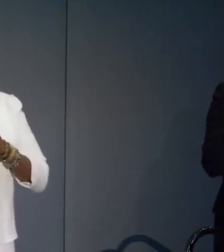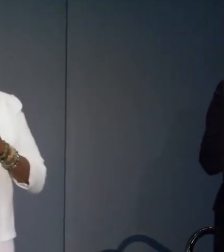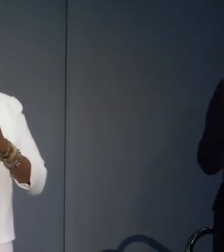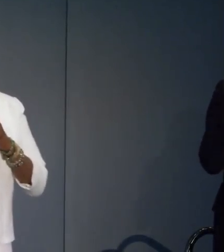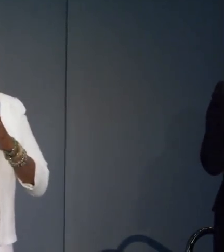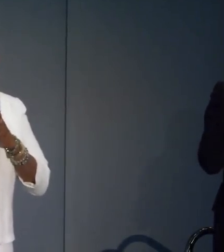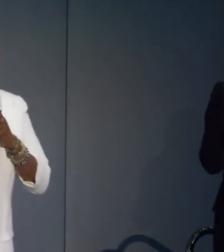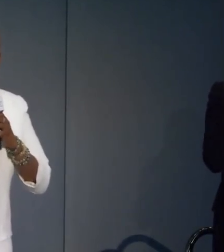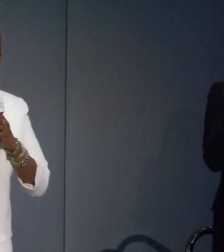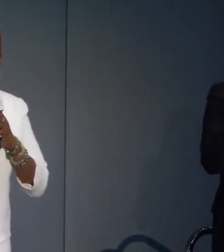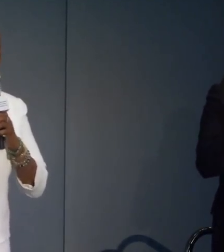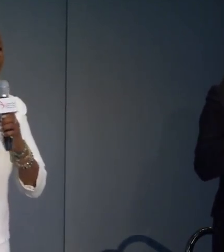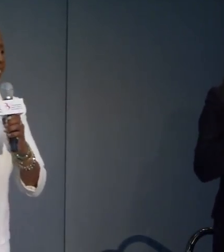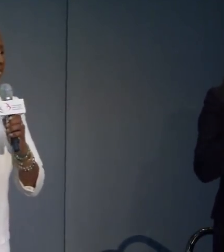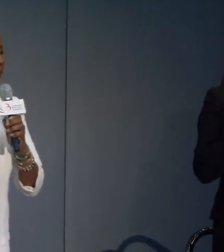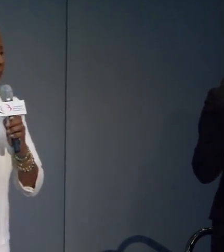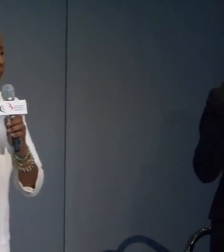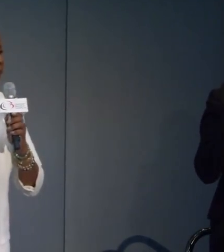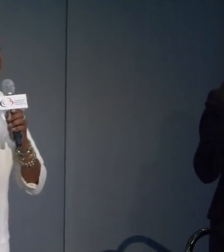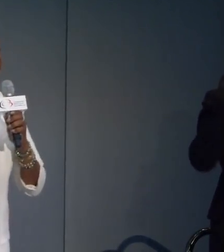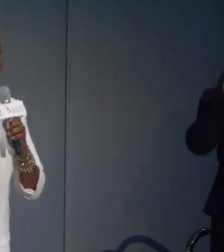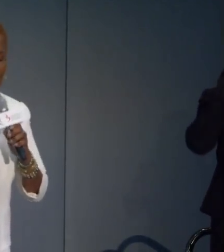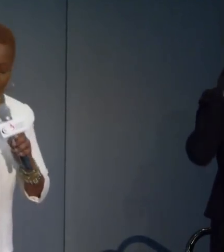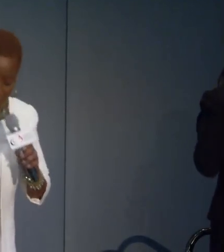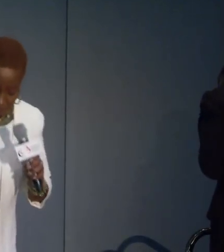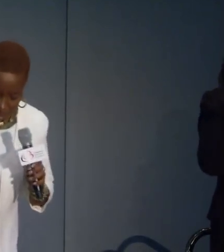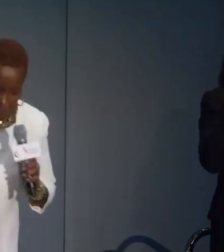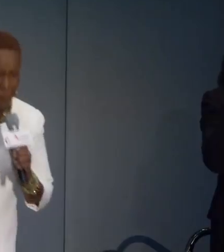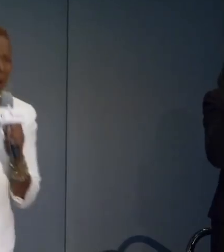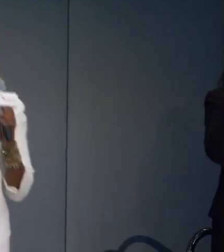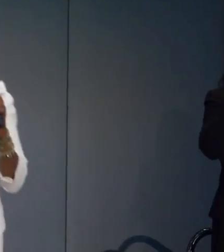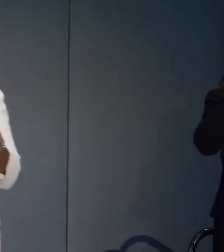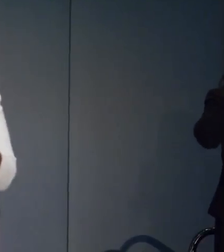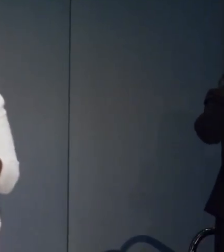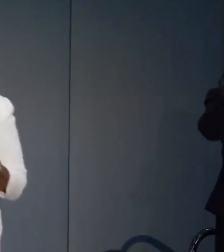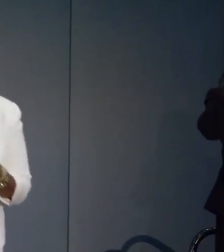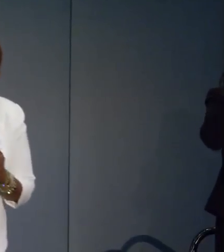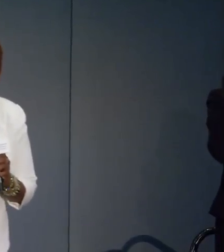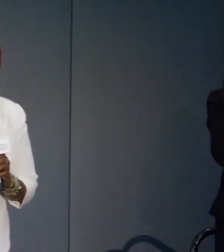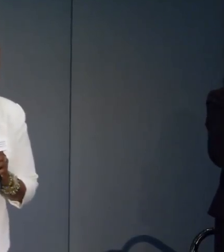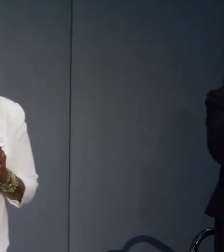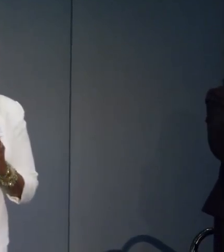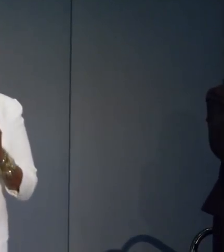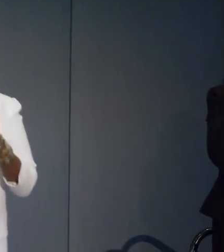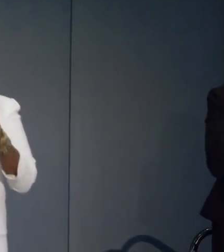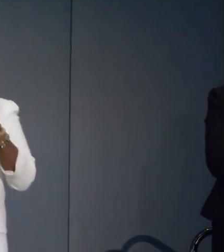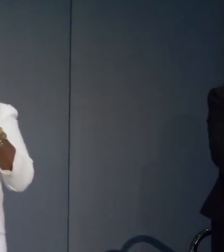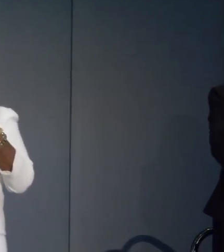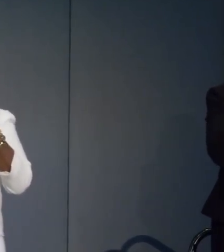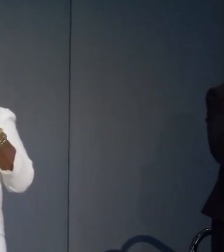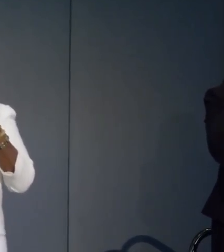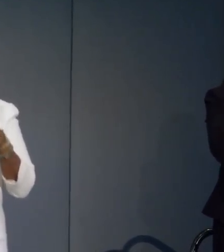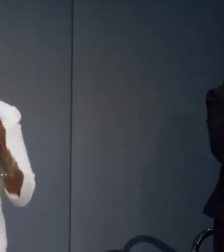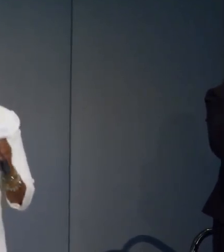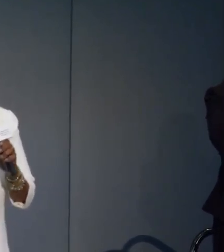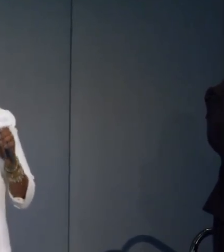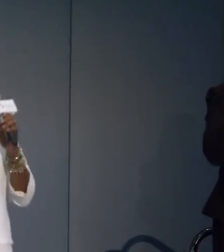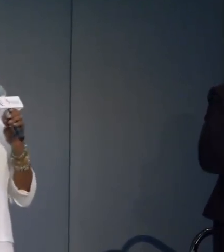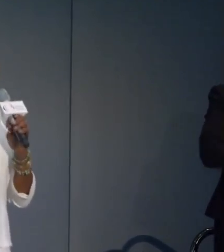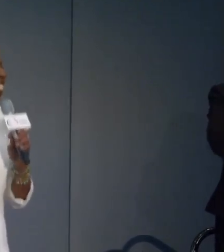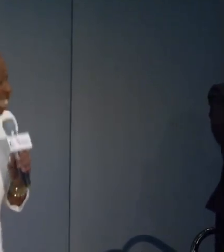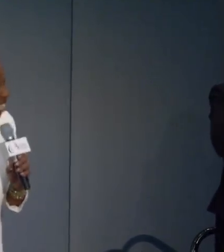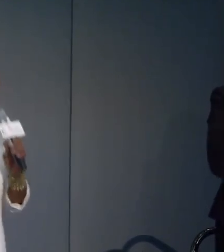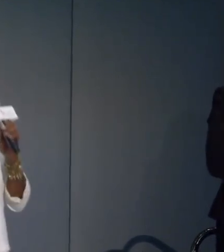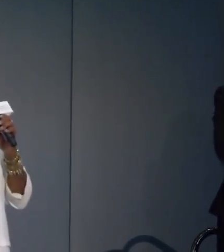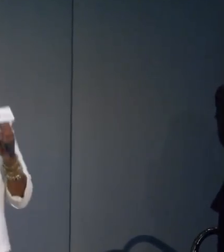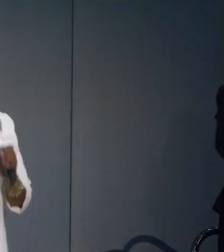driving, flipping the radio, out on 50, going home. Pouring rain. I mean, the rain was pouring down